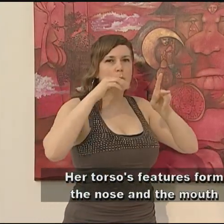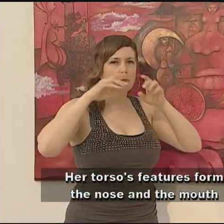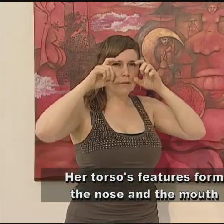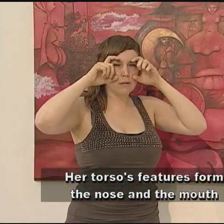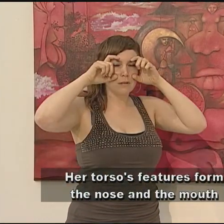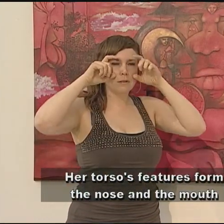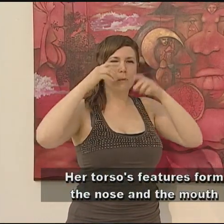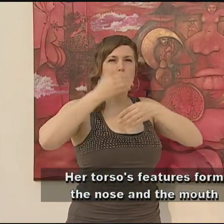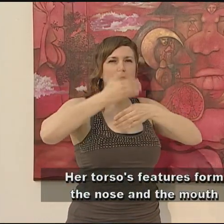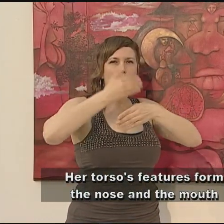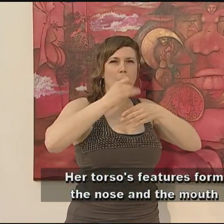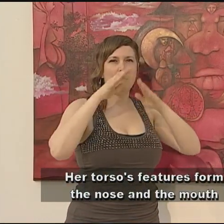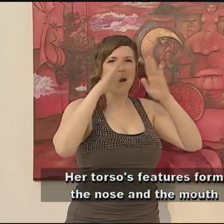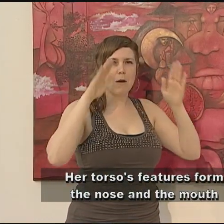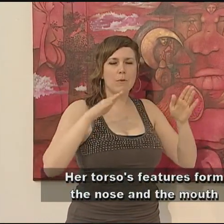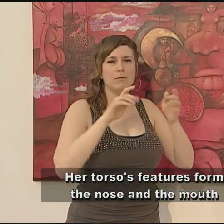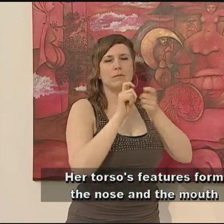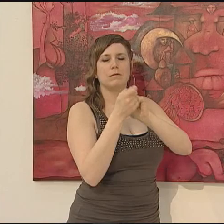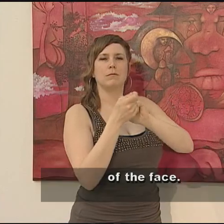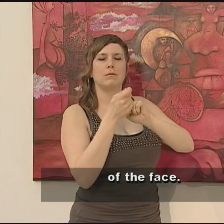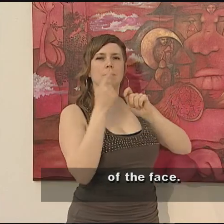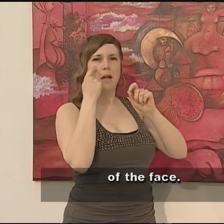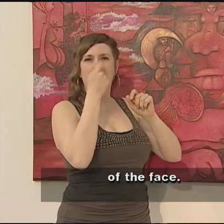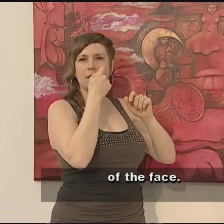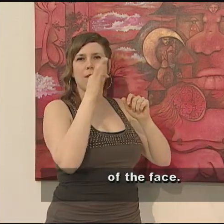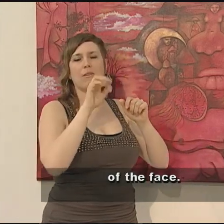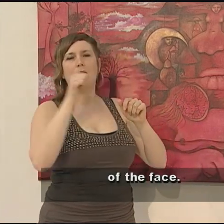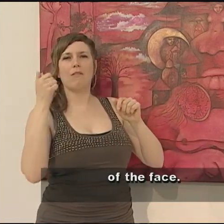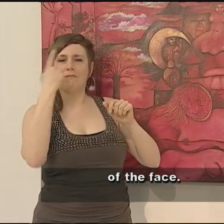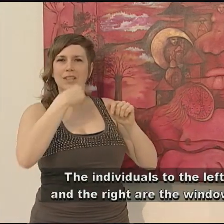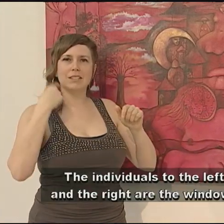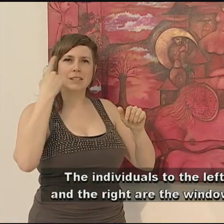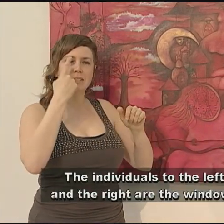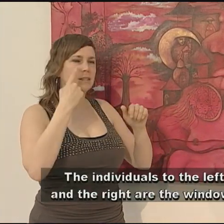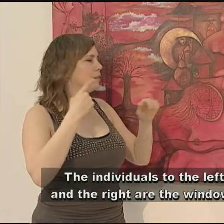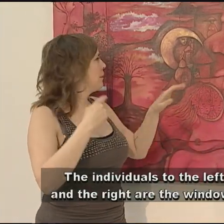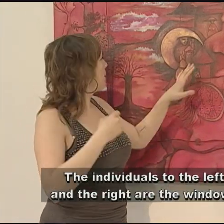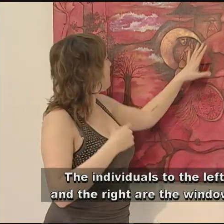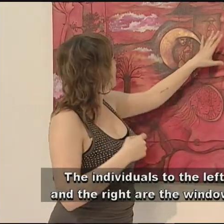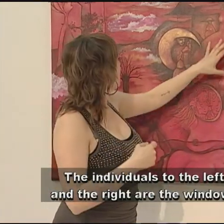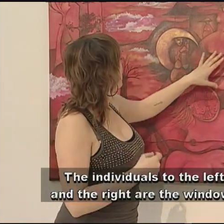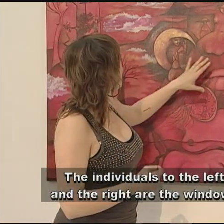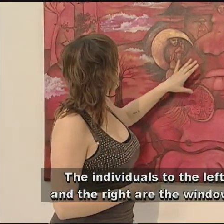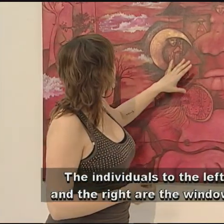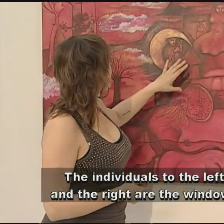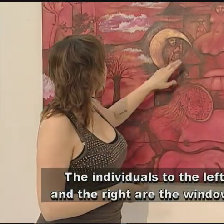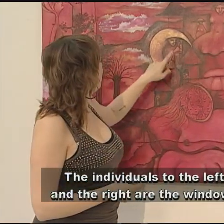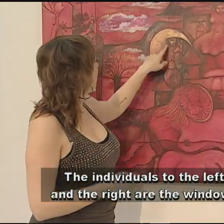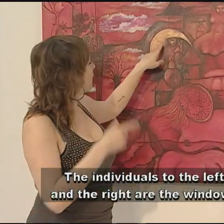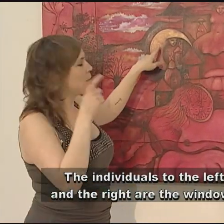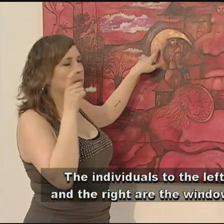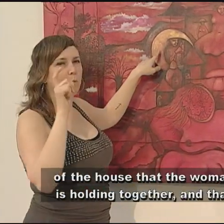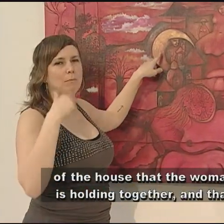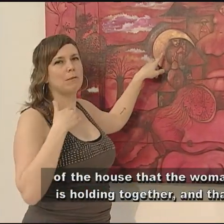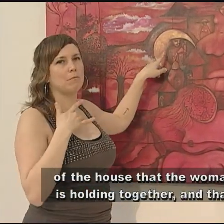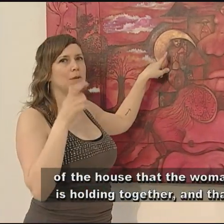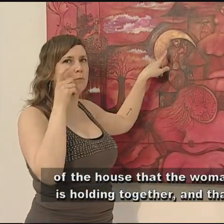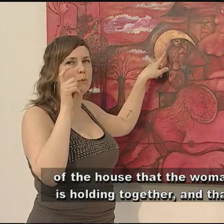torso's features form the nose and the mouth of the face. The individuals to her left and right are the windows